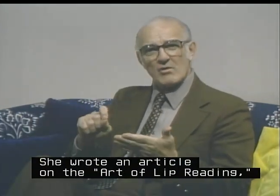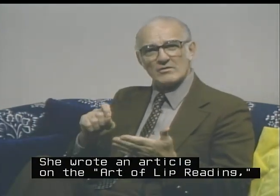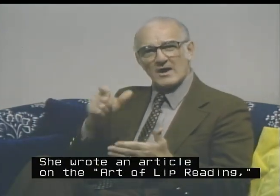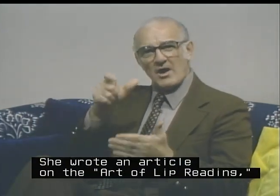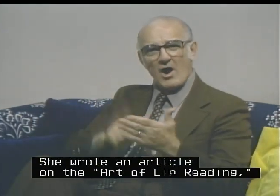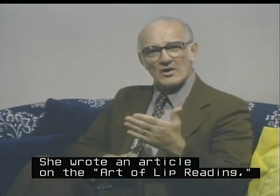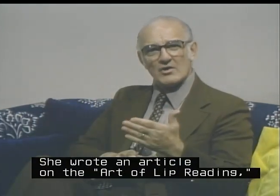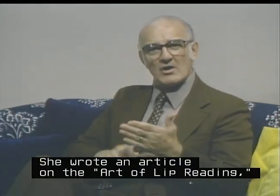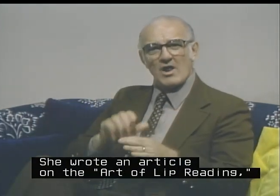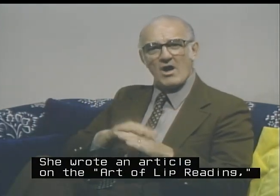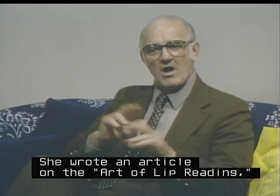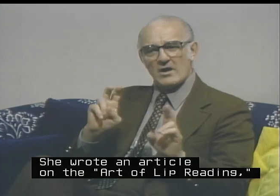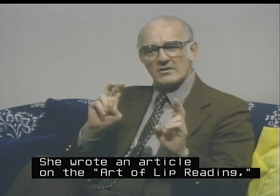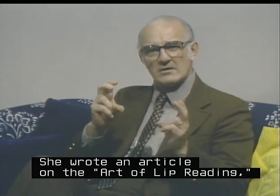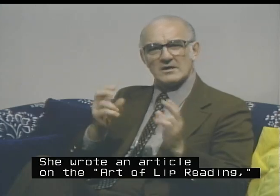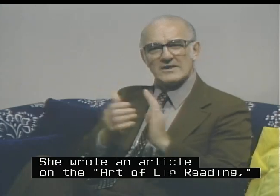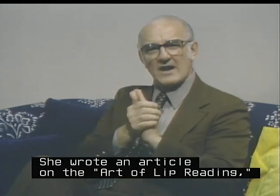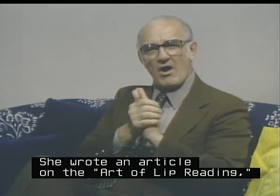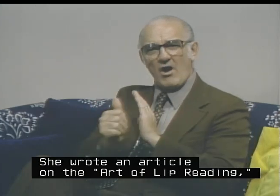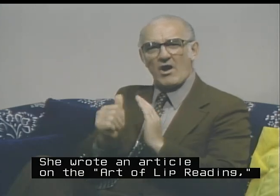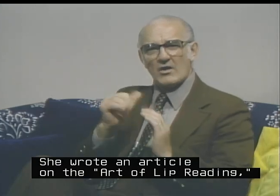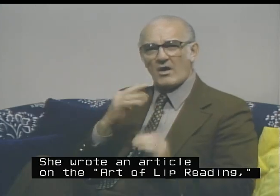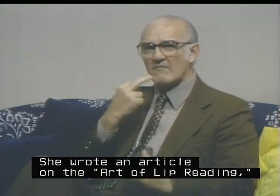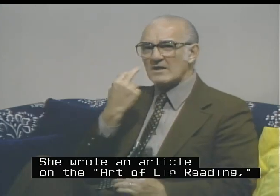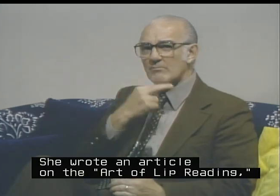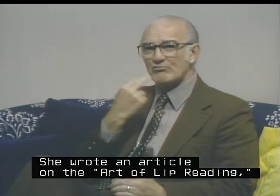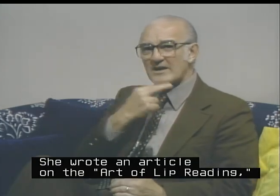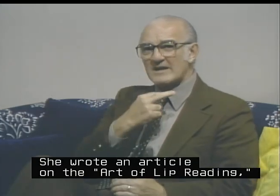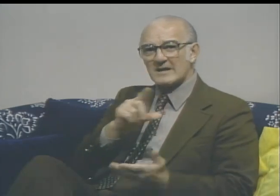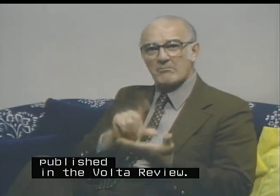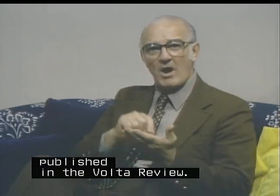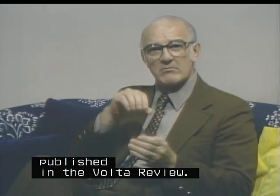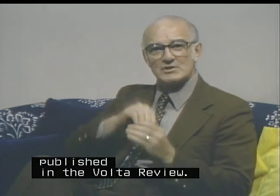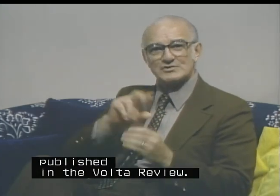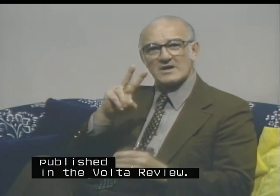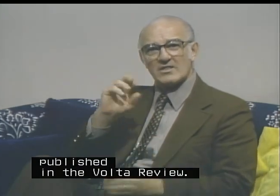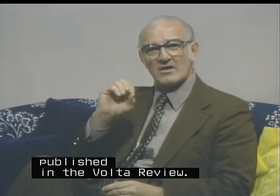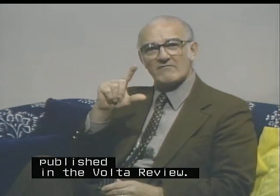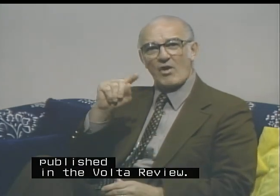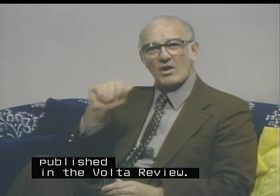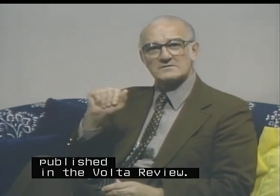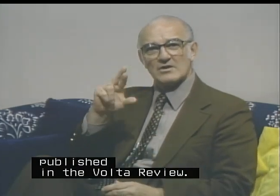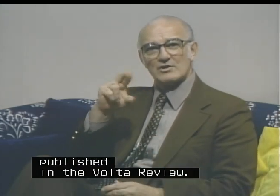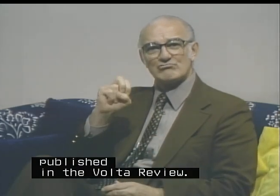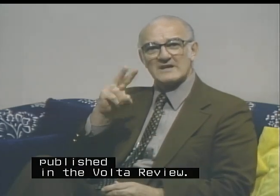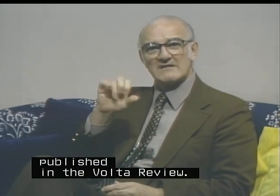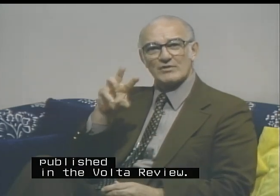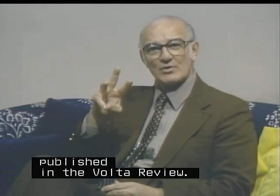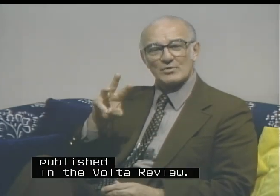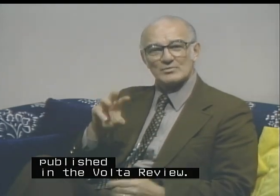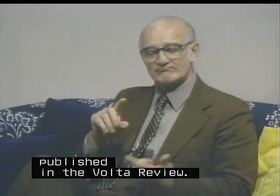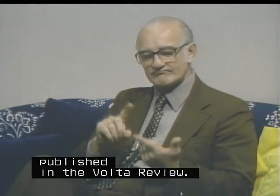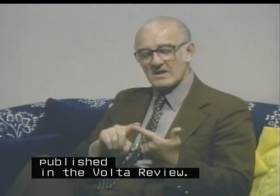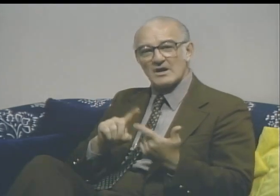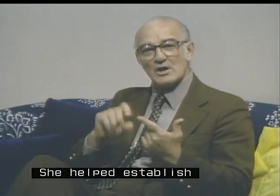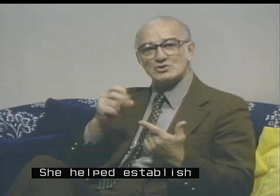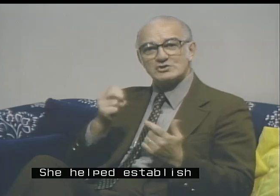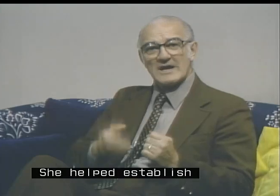an article on the art of lip reading published in the Volta Review. She